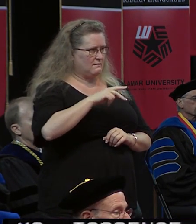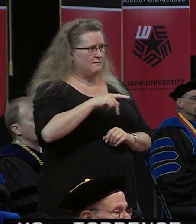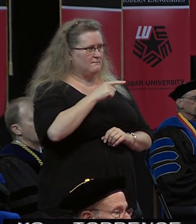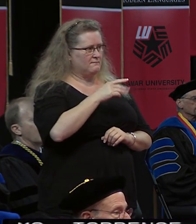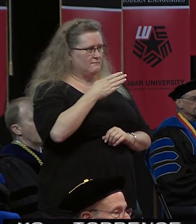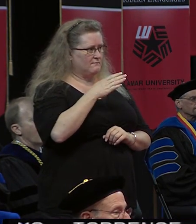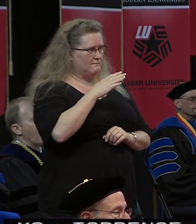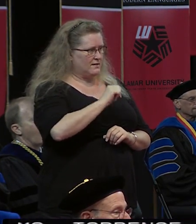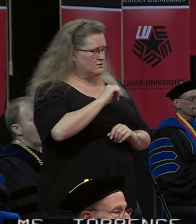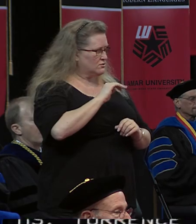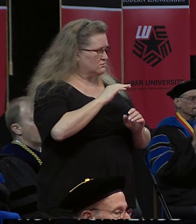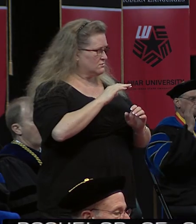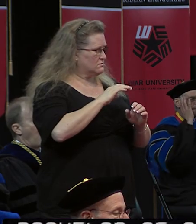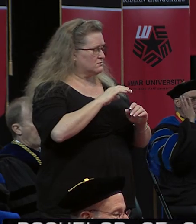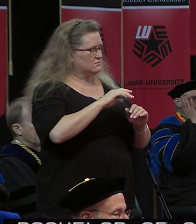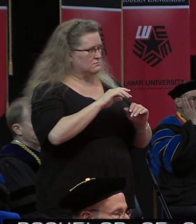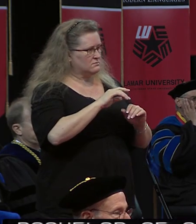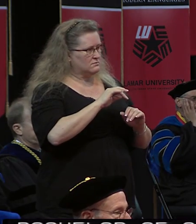Languages.